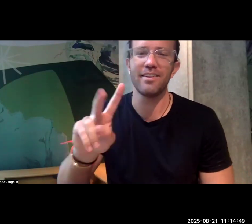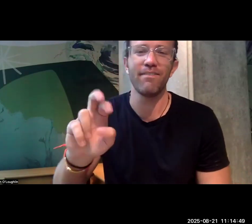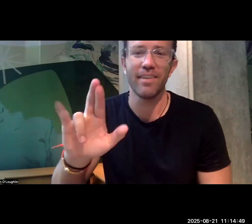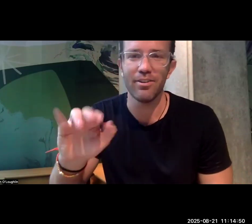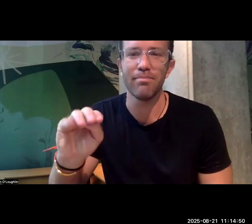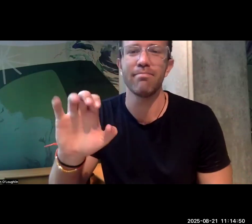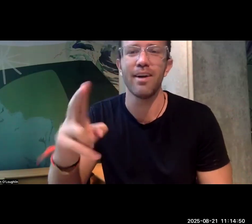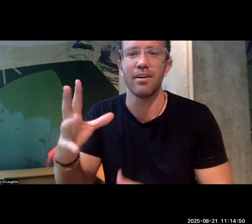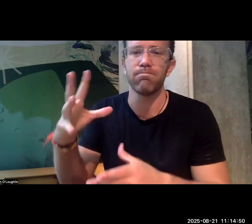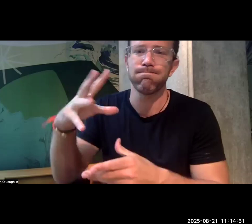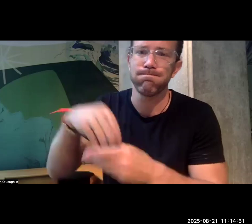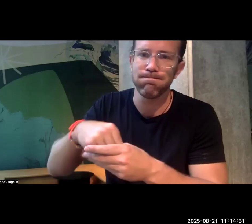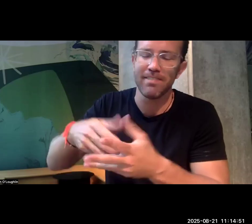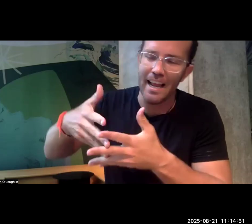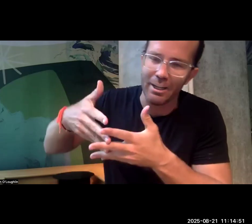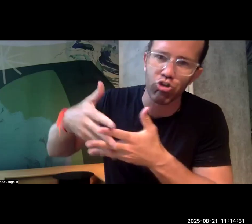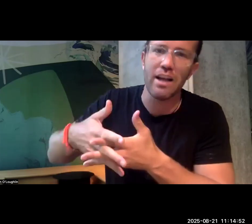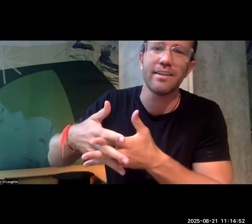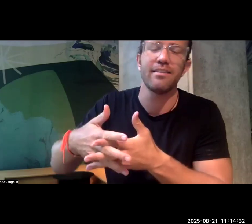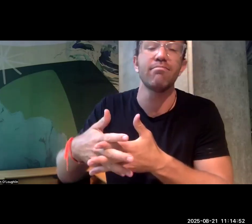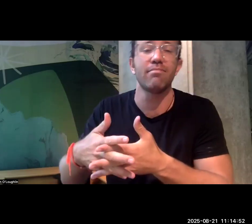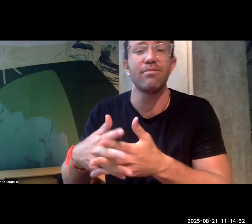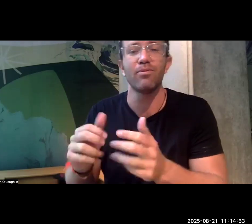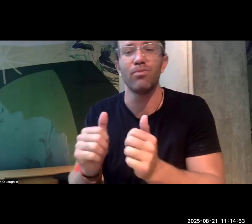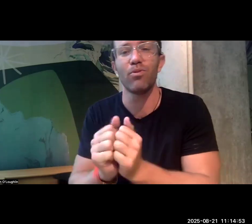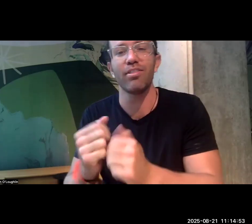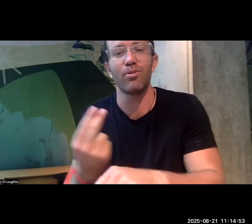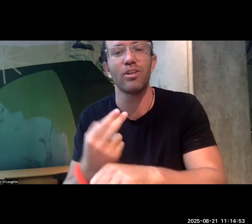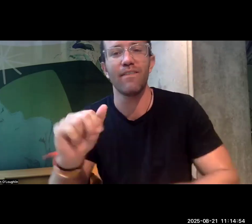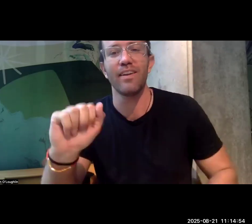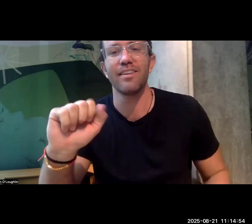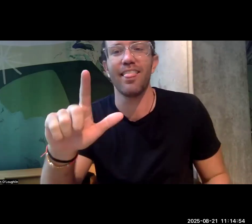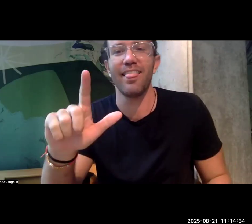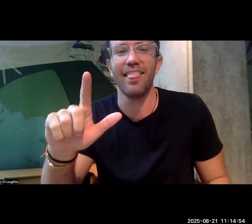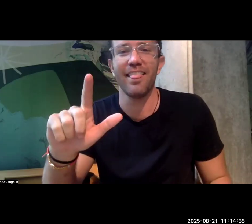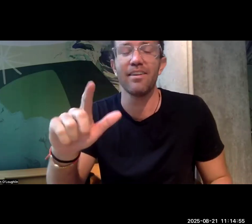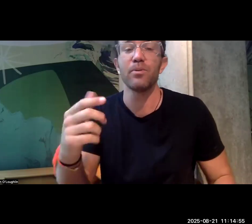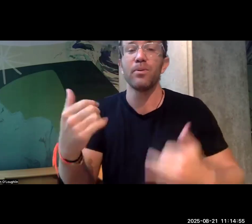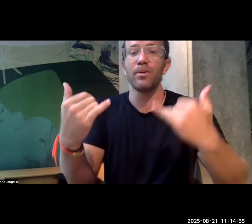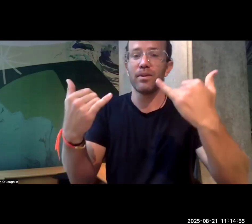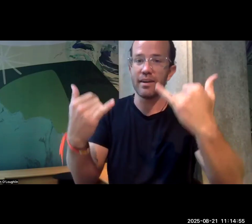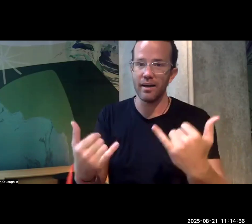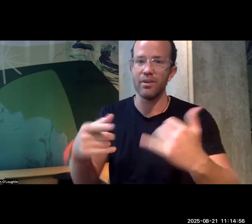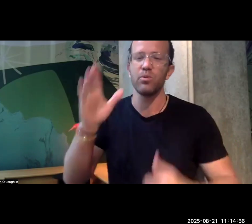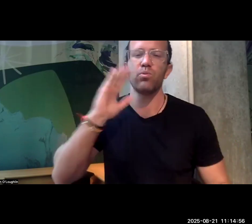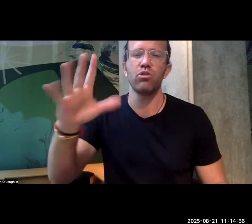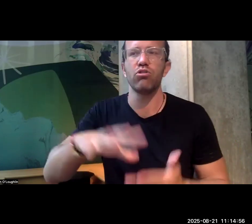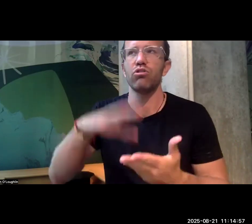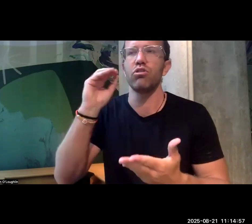sometimes they're not able to catch fingerspelling. So it's really an integral part of using